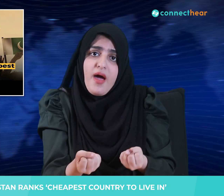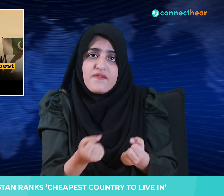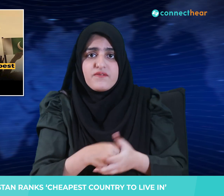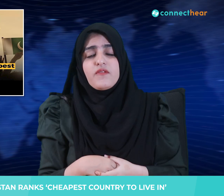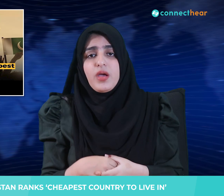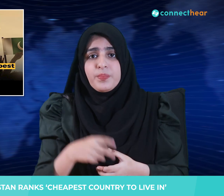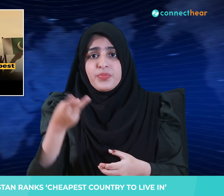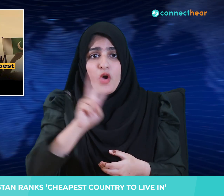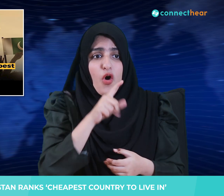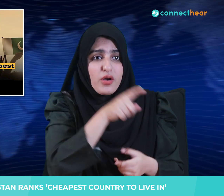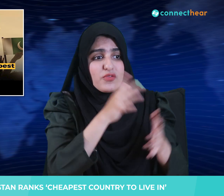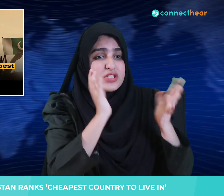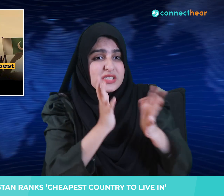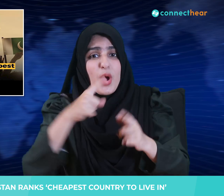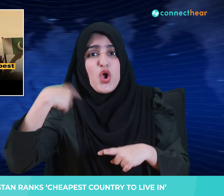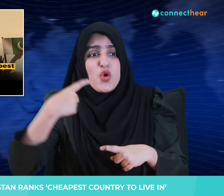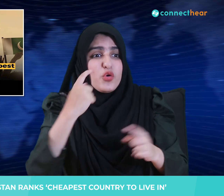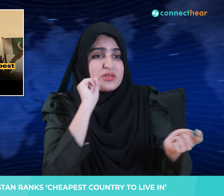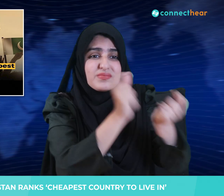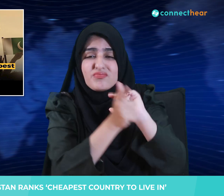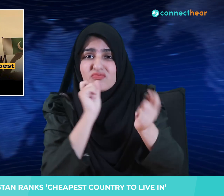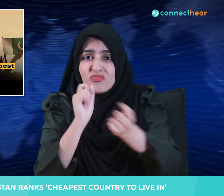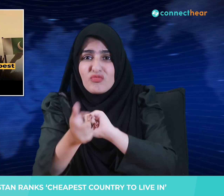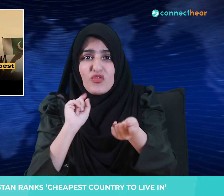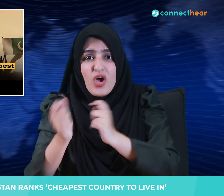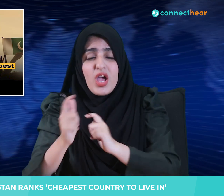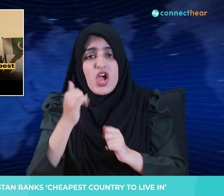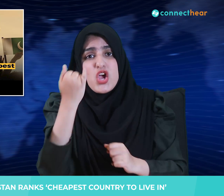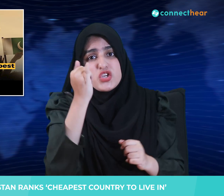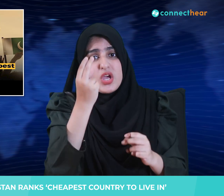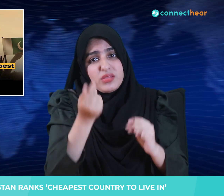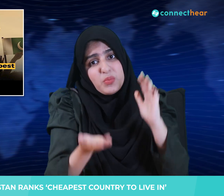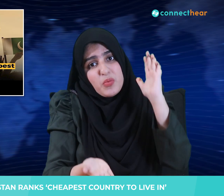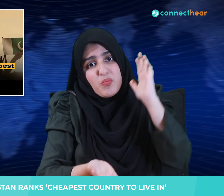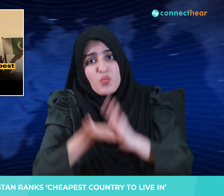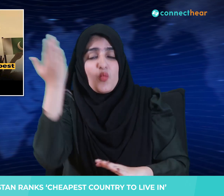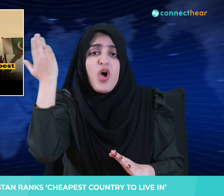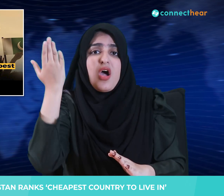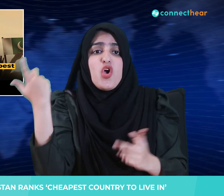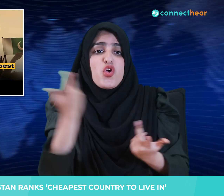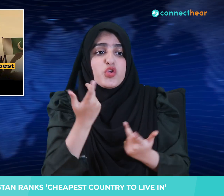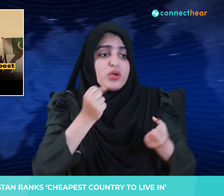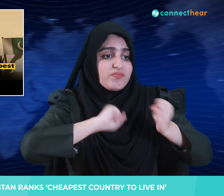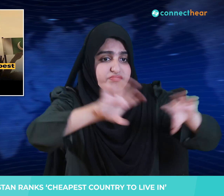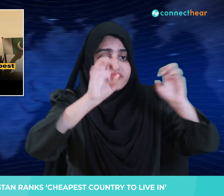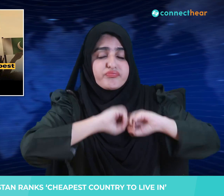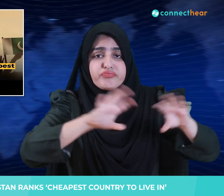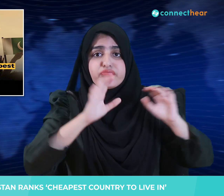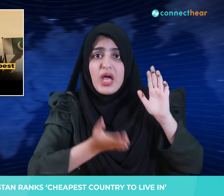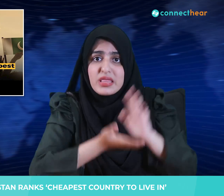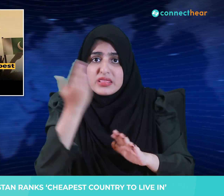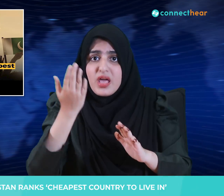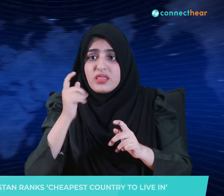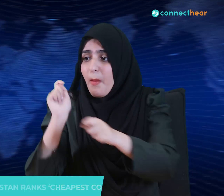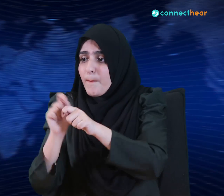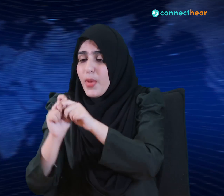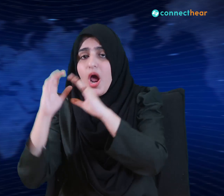to grow in 2021 to 22, and so the prices of daily commodities, driven by